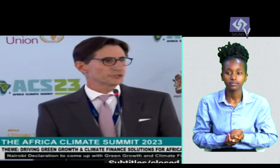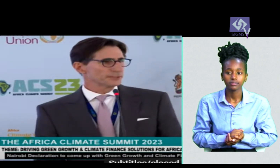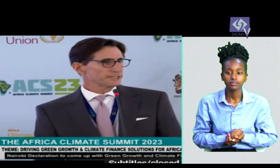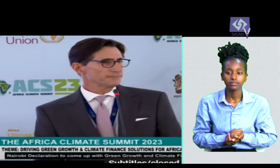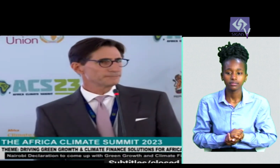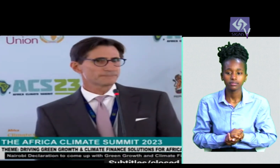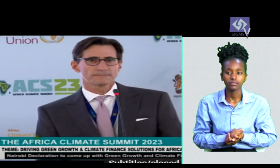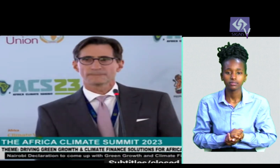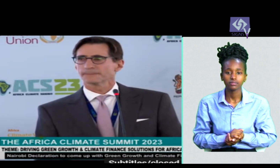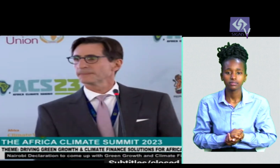From Germany.